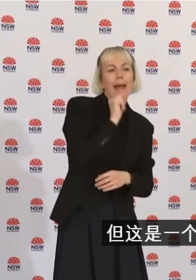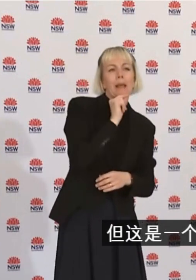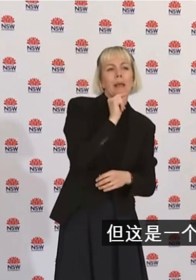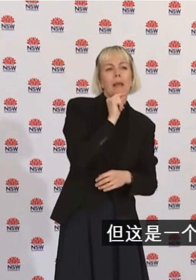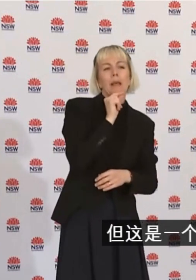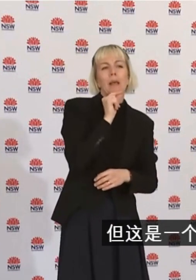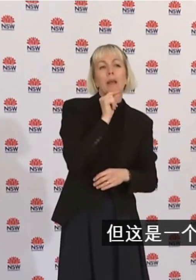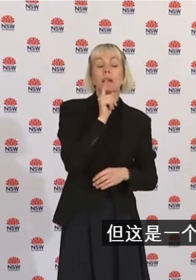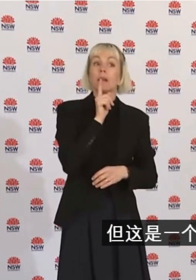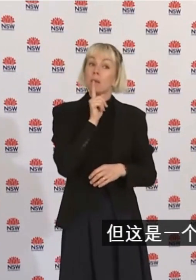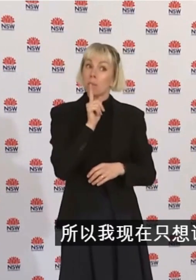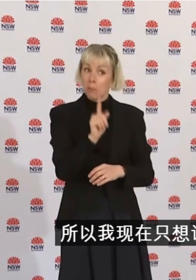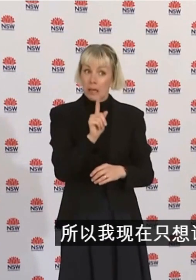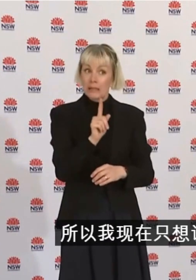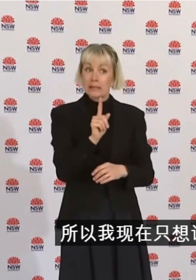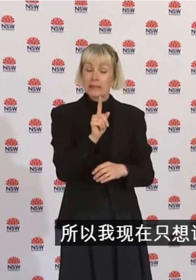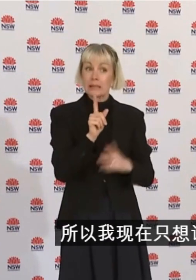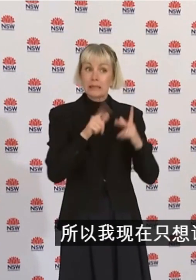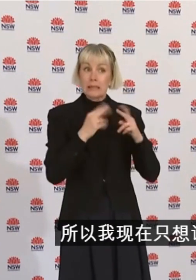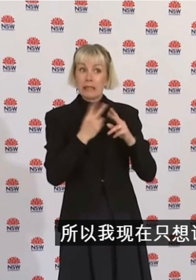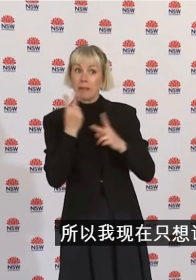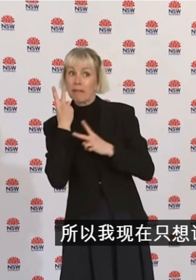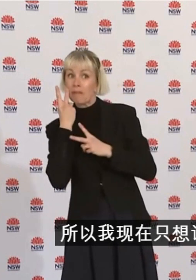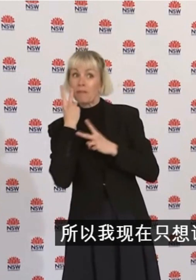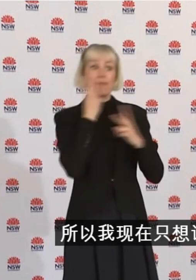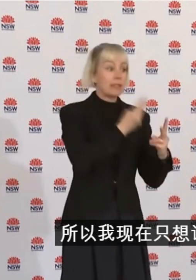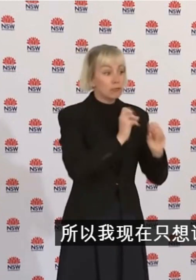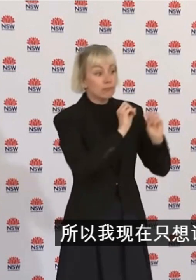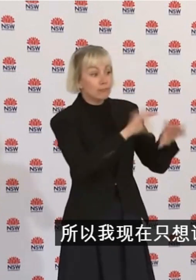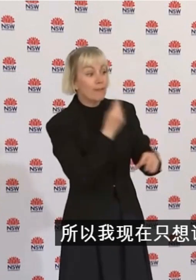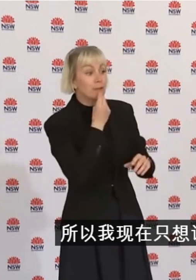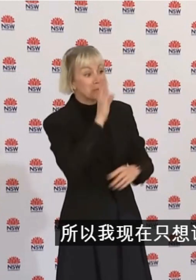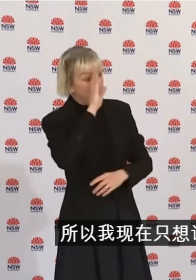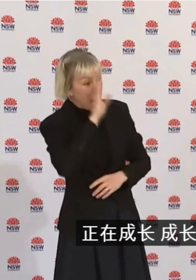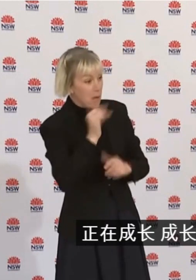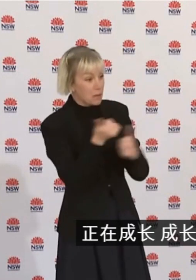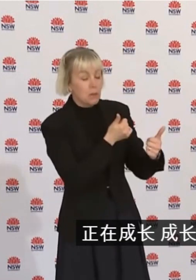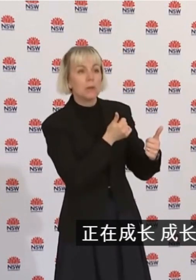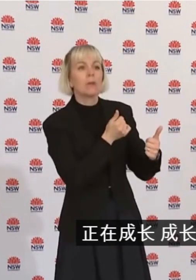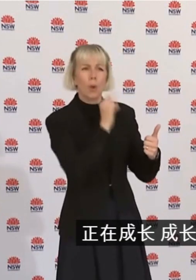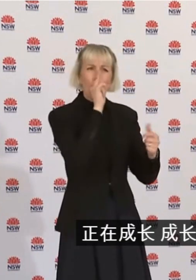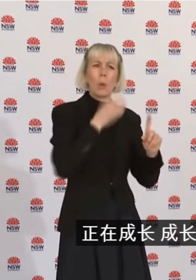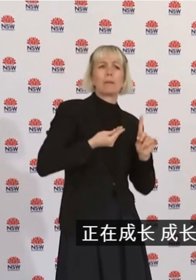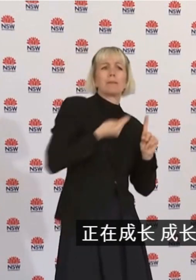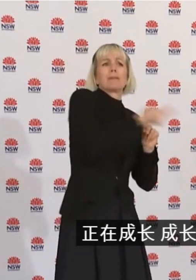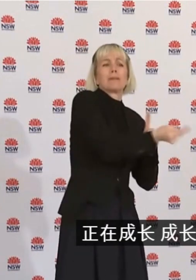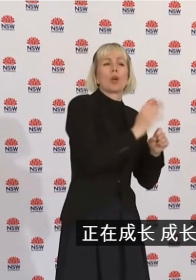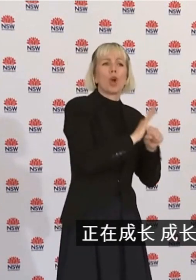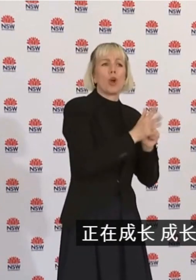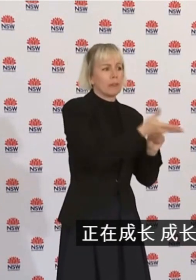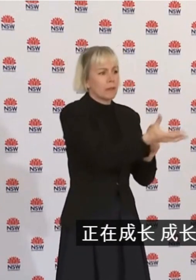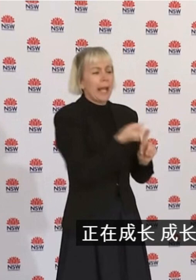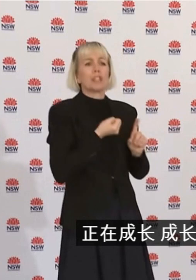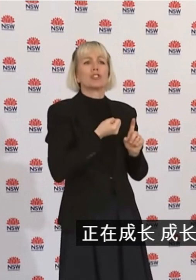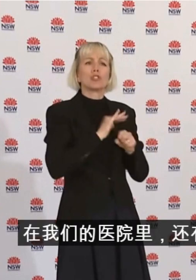very difficult situation. So I would just say, right now, where we're seeing this virus just growing and growing and growing, and so